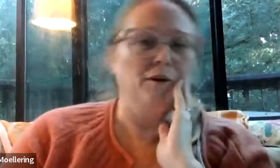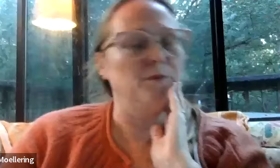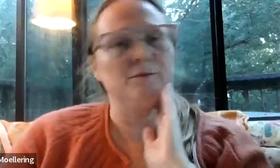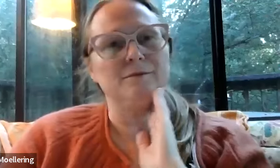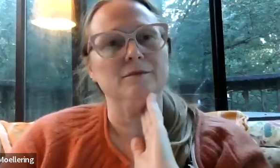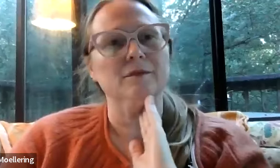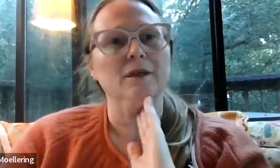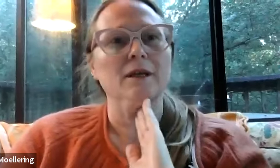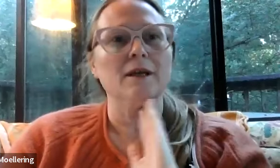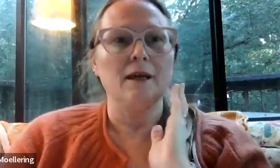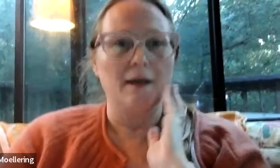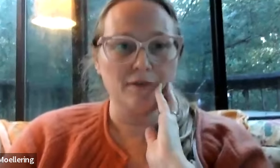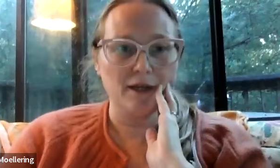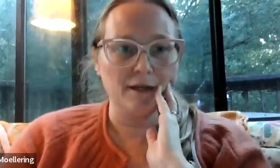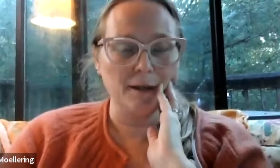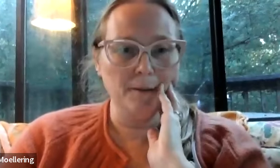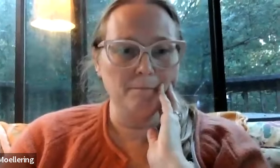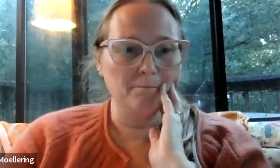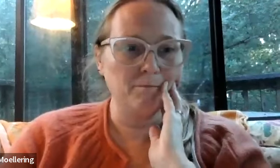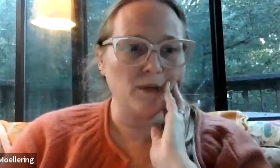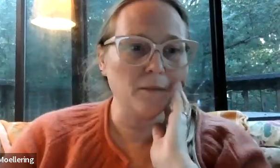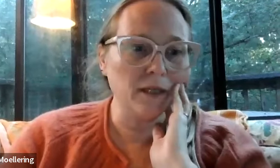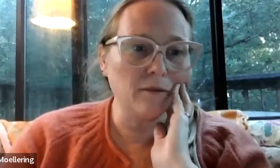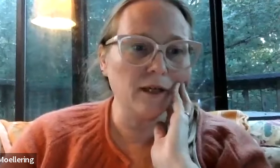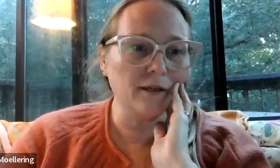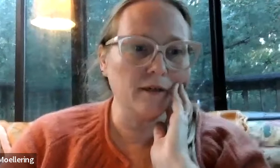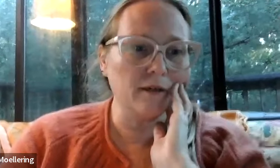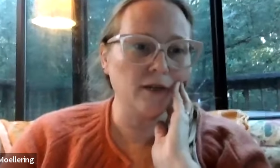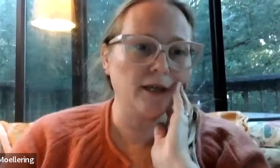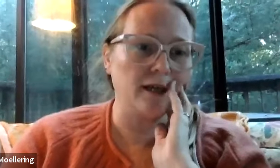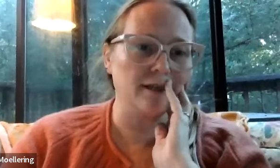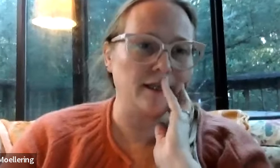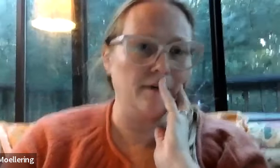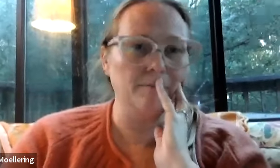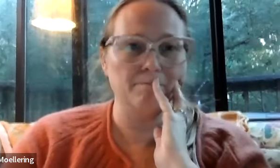No. I've got, I mean, not right now.